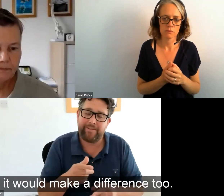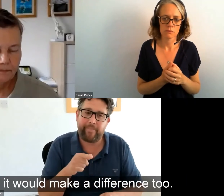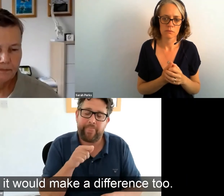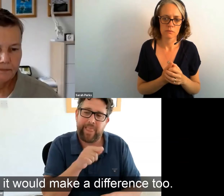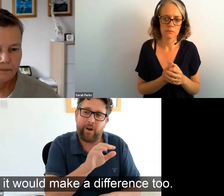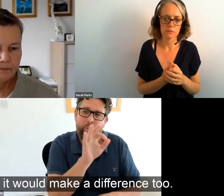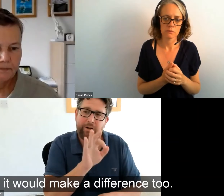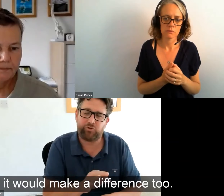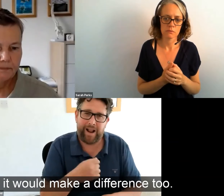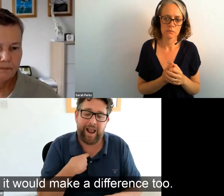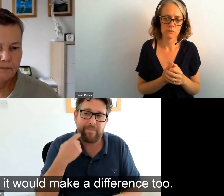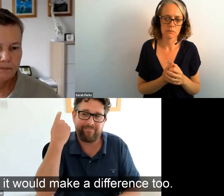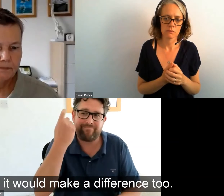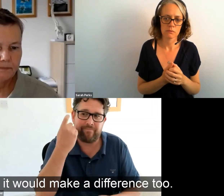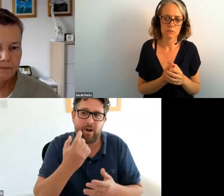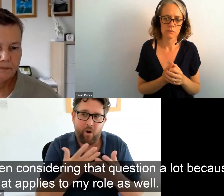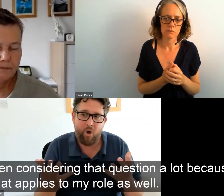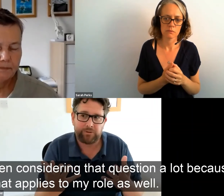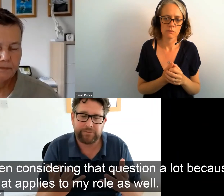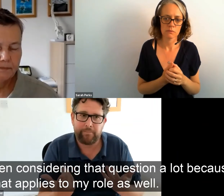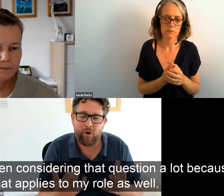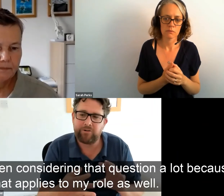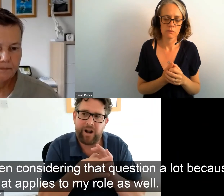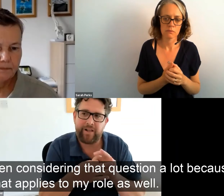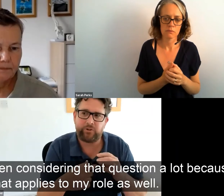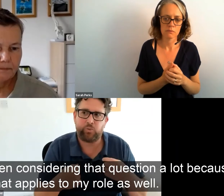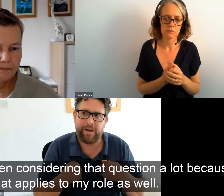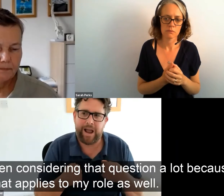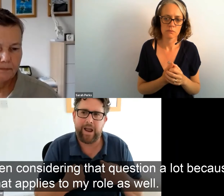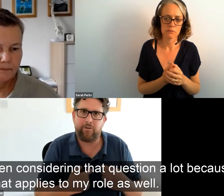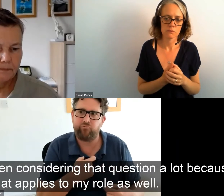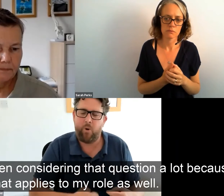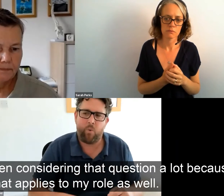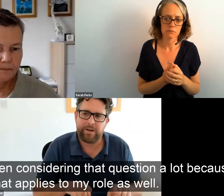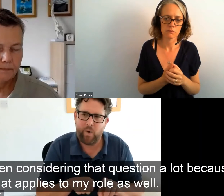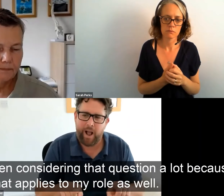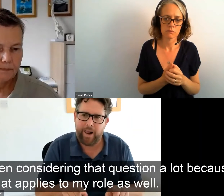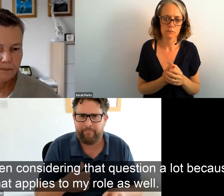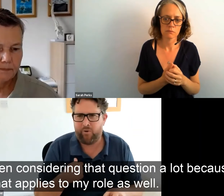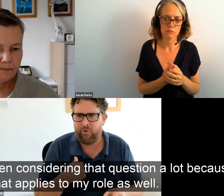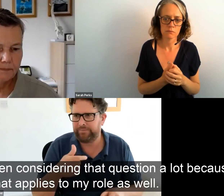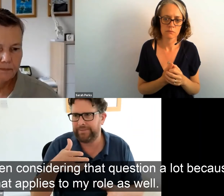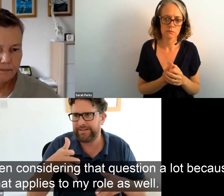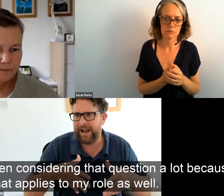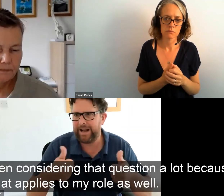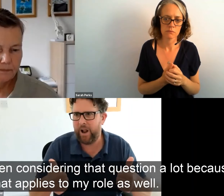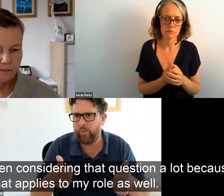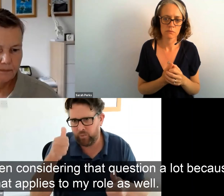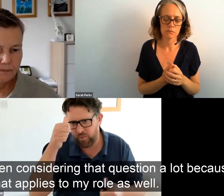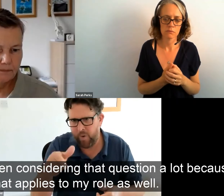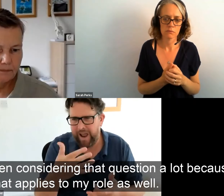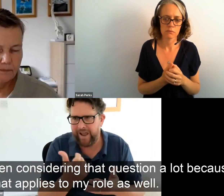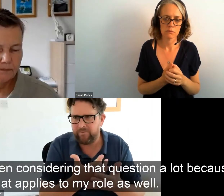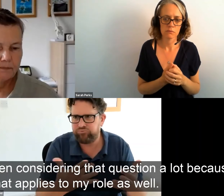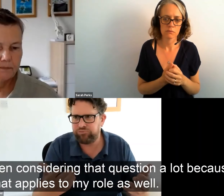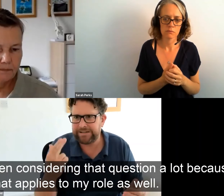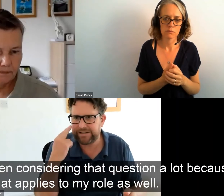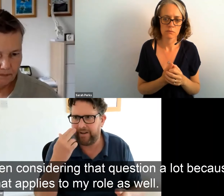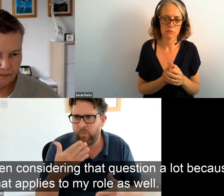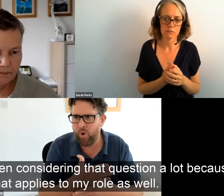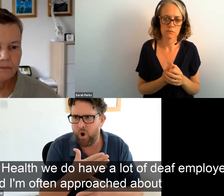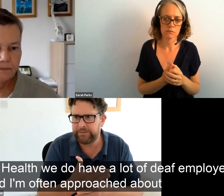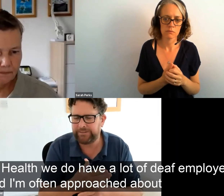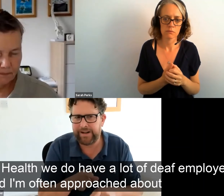would make a difference too. Now, I have been considering that question a lot because that applies to my role as